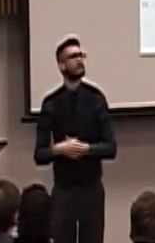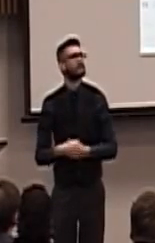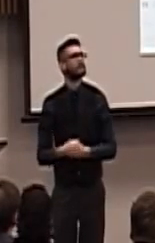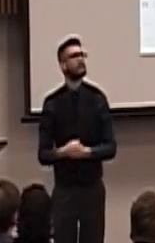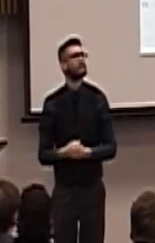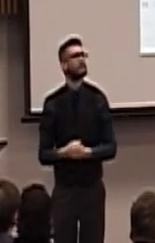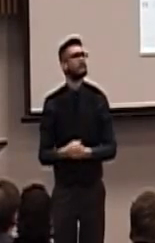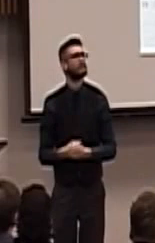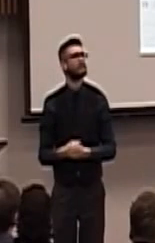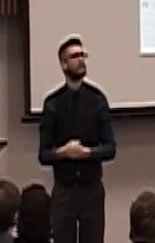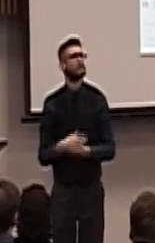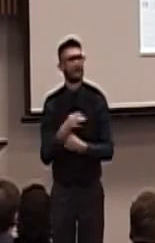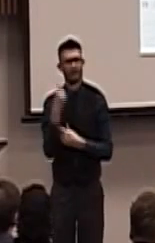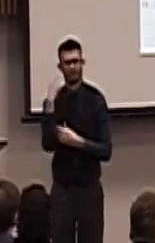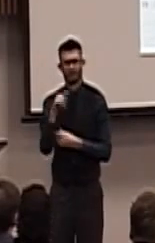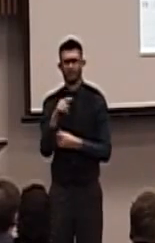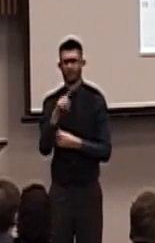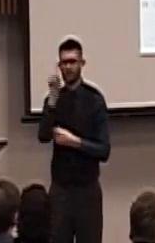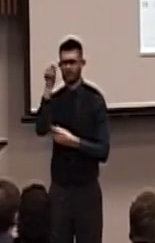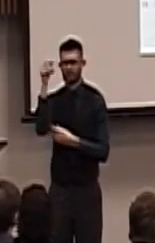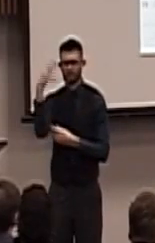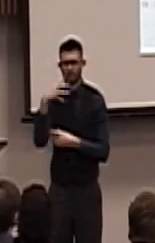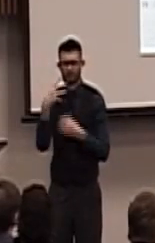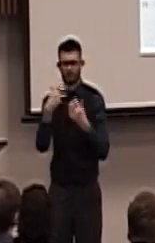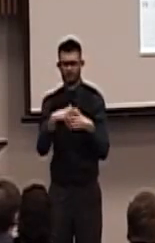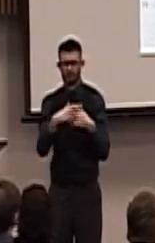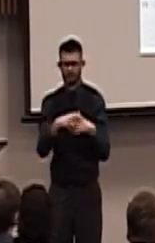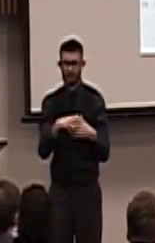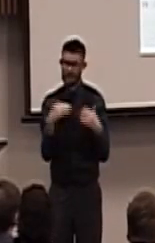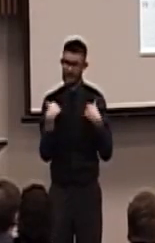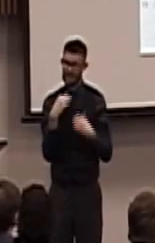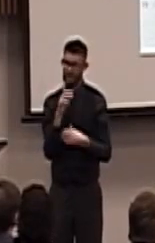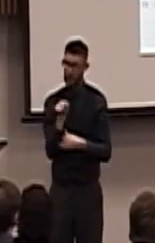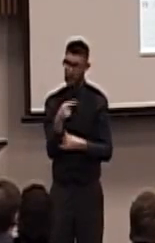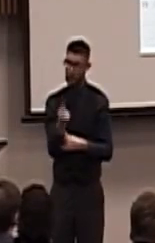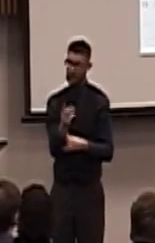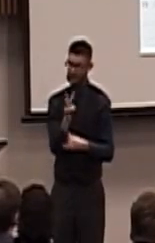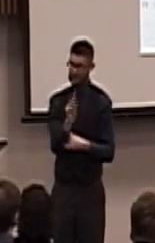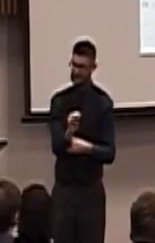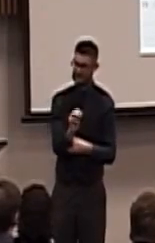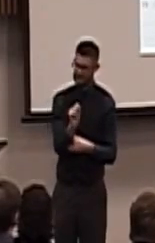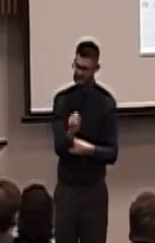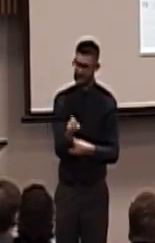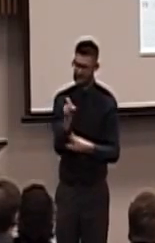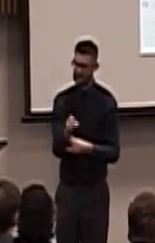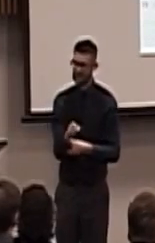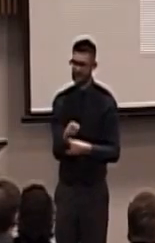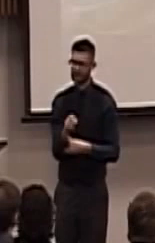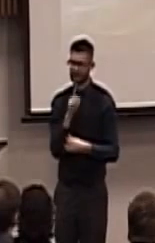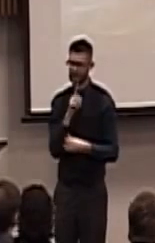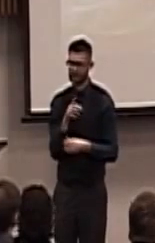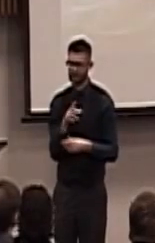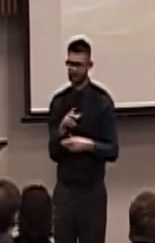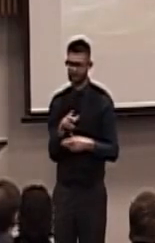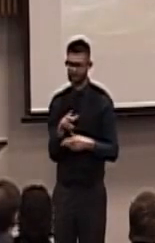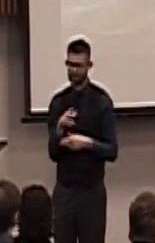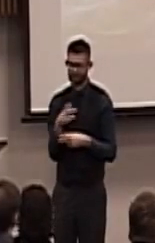solar player distribution. We had only 60 solar players, so we had to be a little careful.